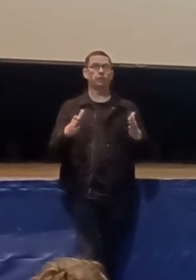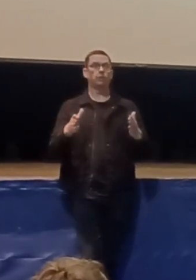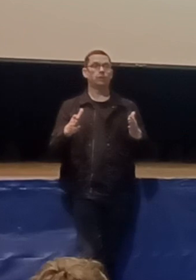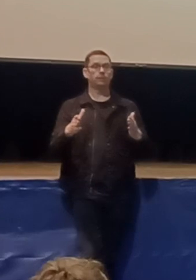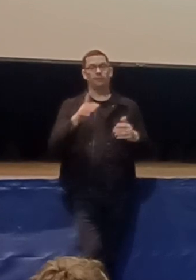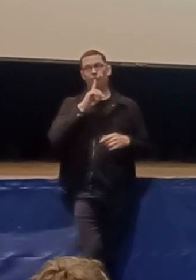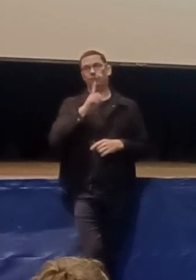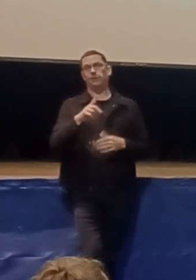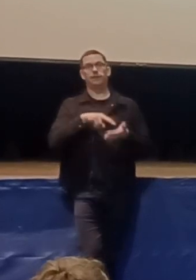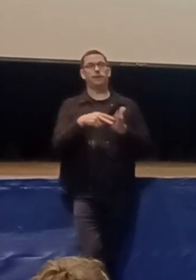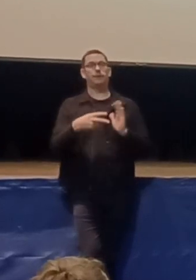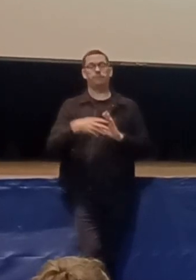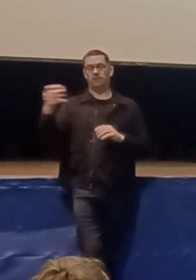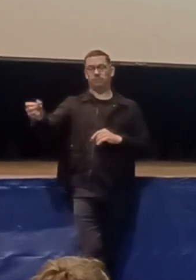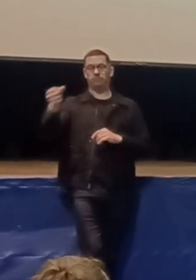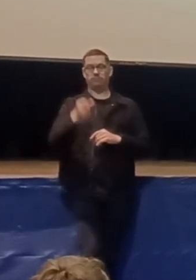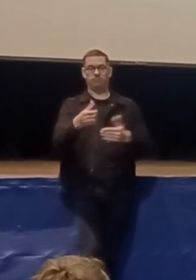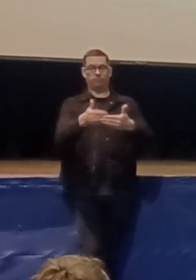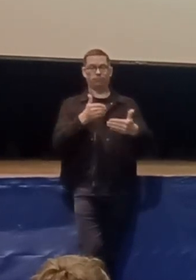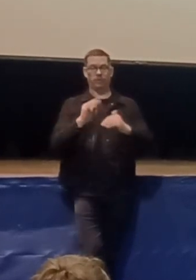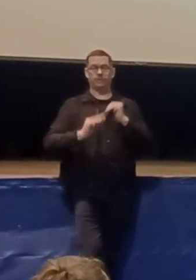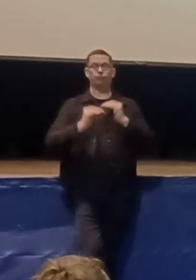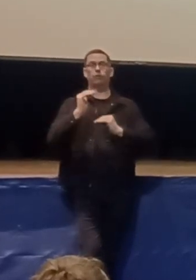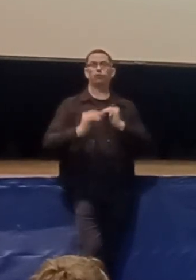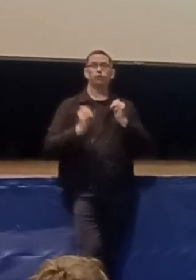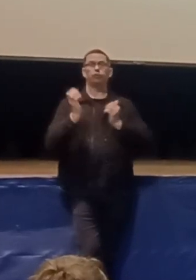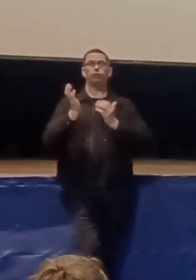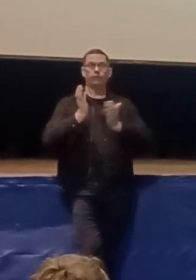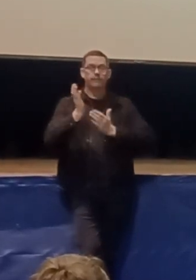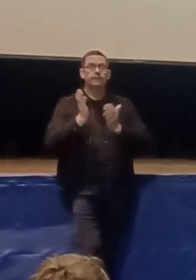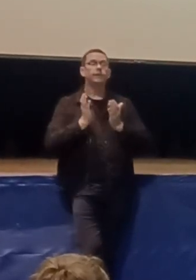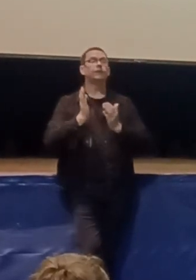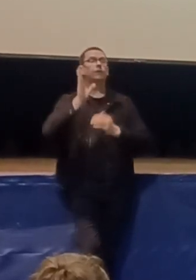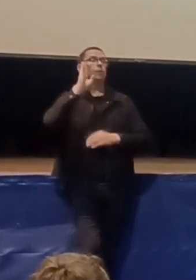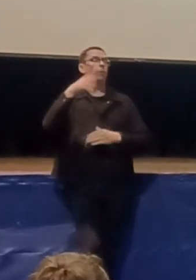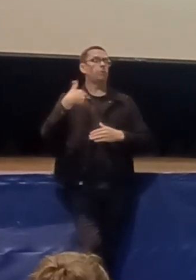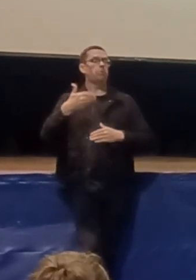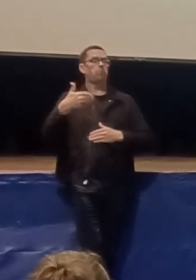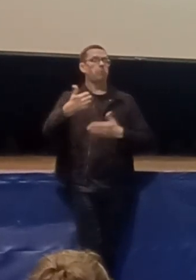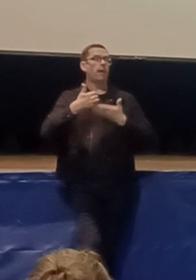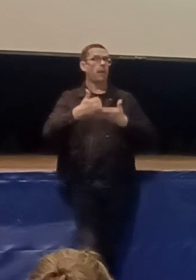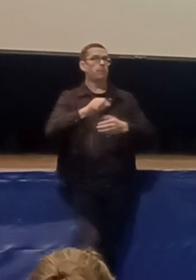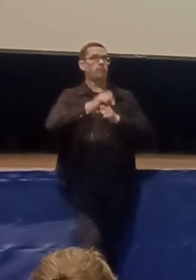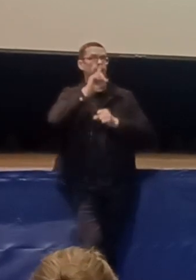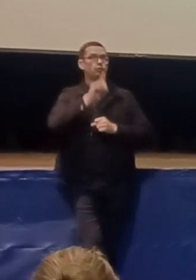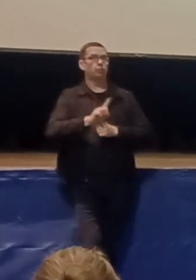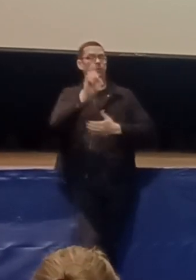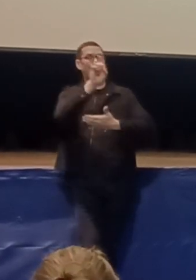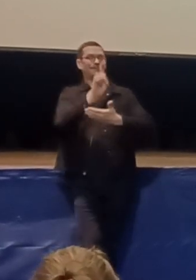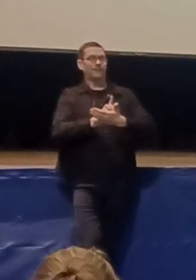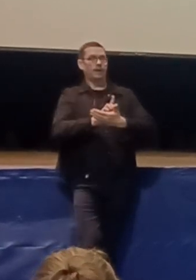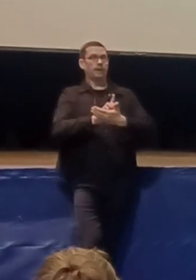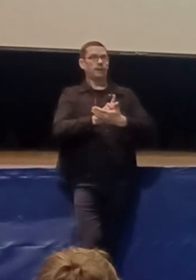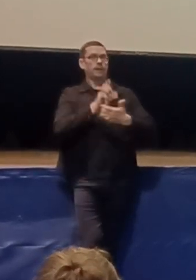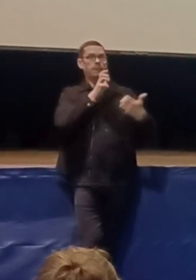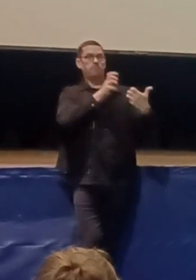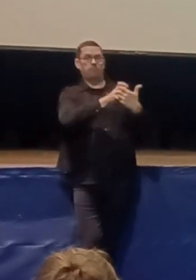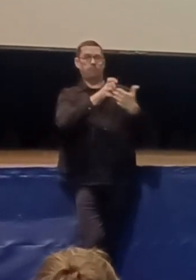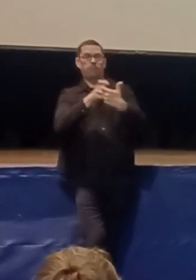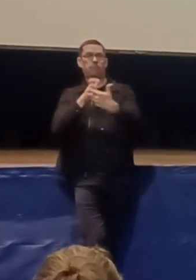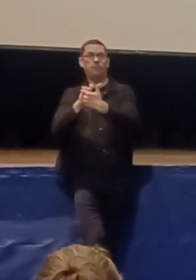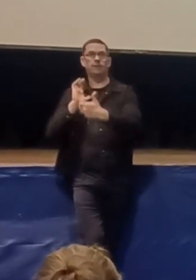just bringing them on for a set of pre-construction services that will help ensure the design meets all of our targets,